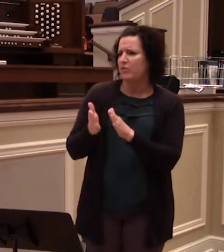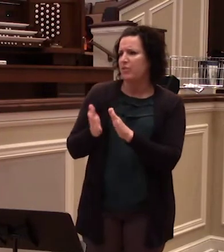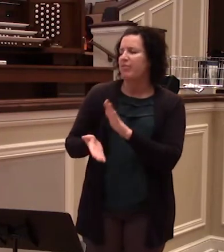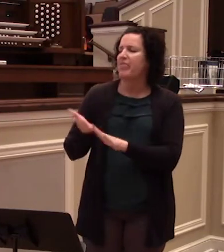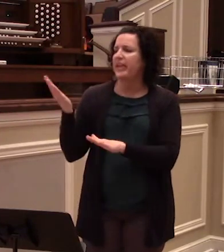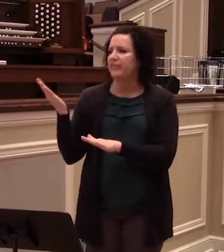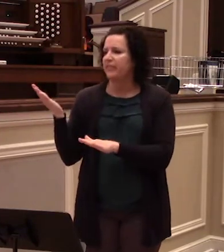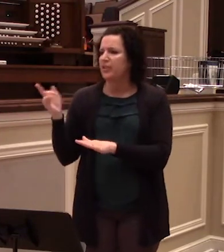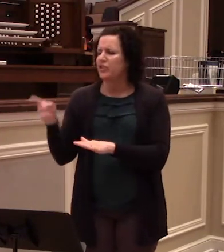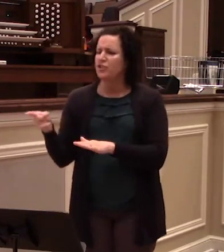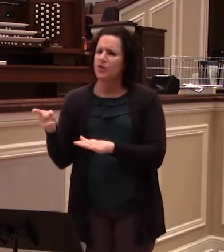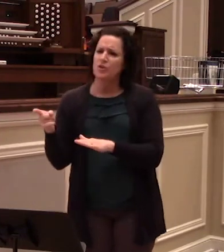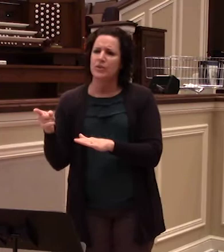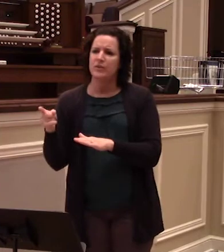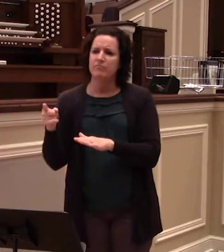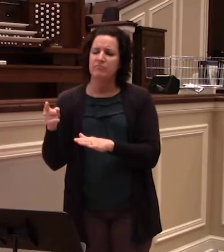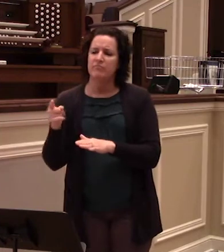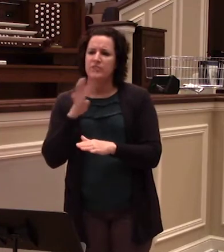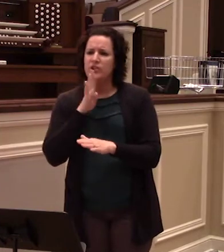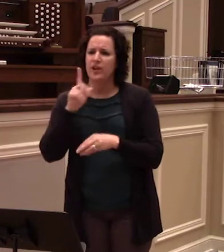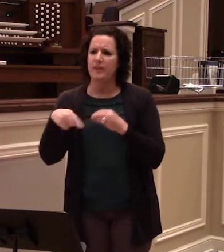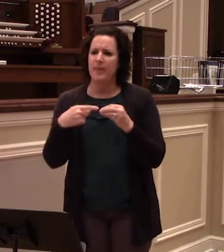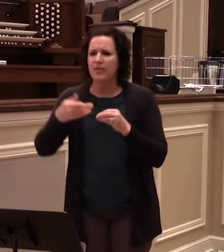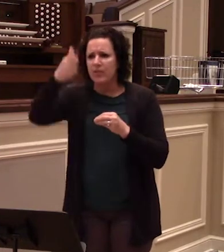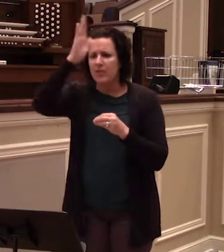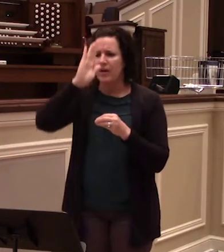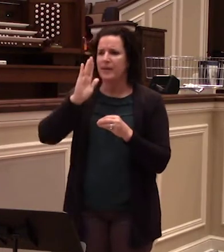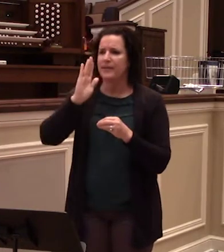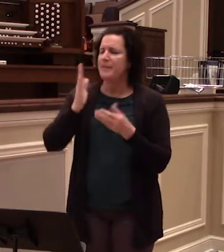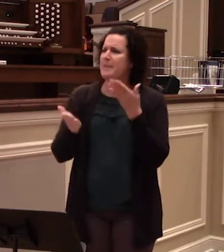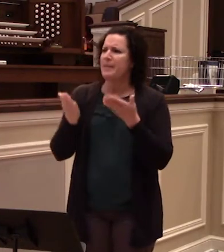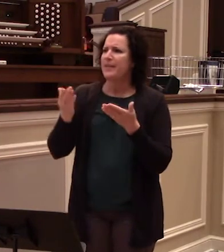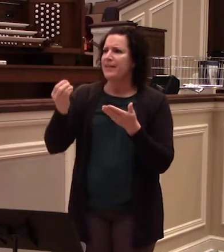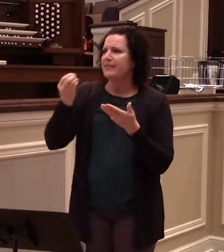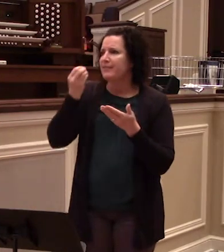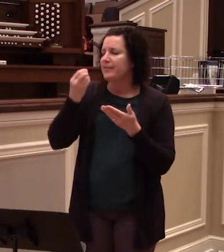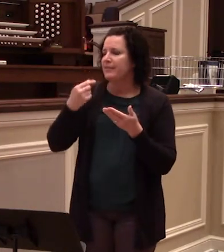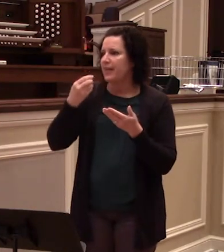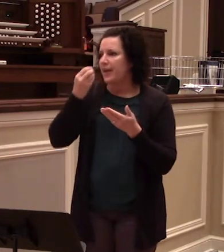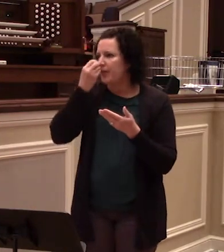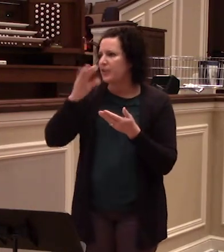for me this God that you don't believe? Because it's very likely that I don't believe in that God either.